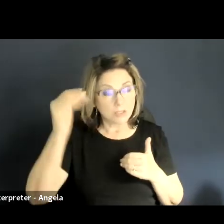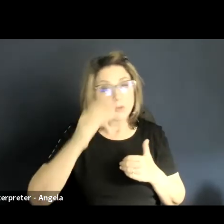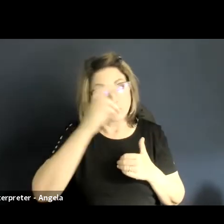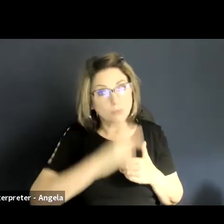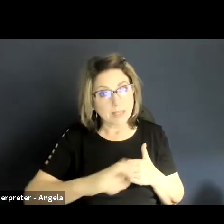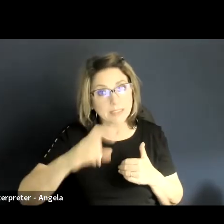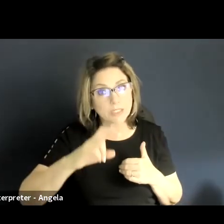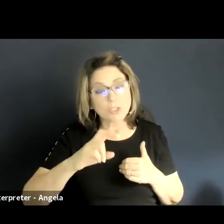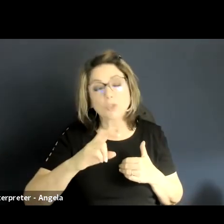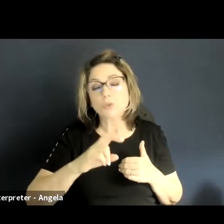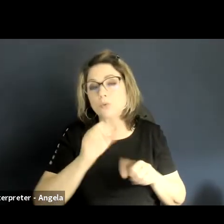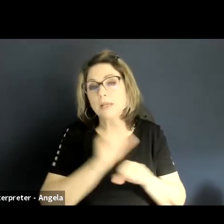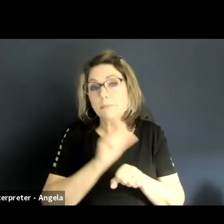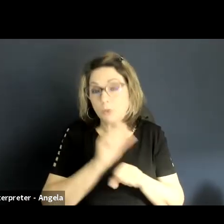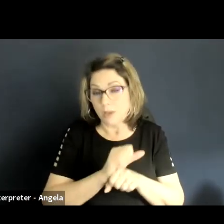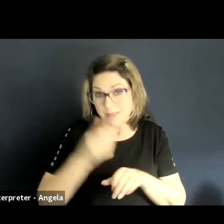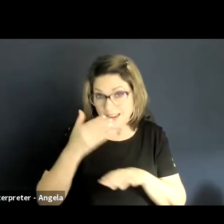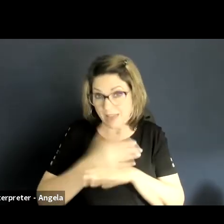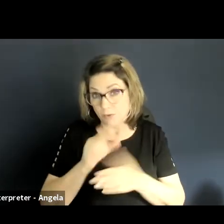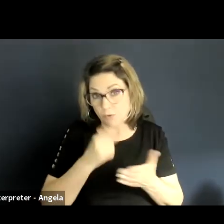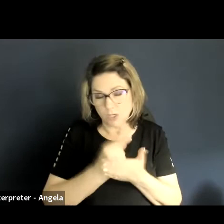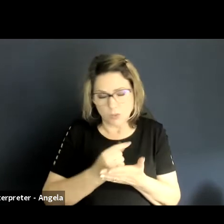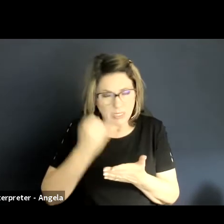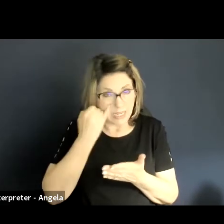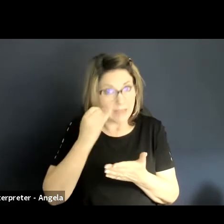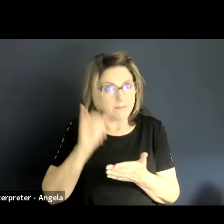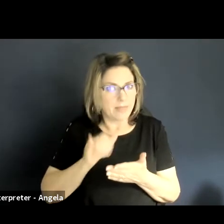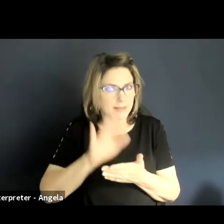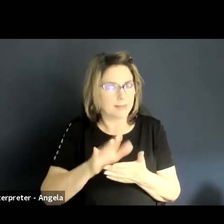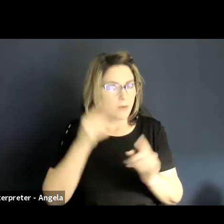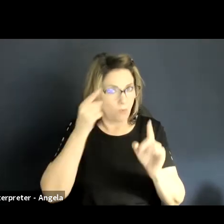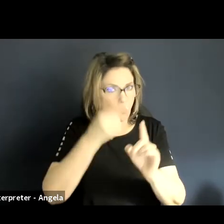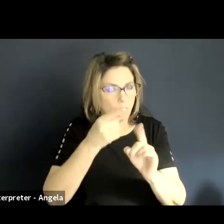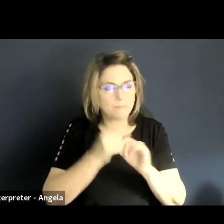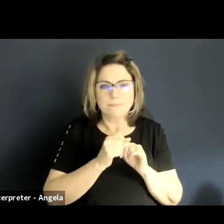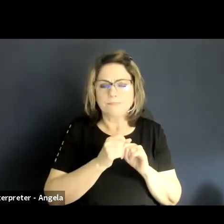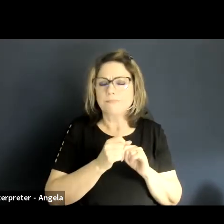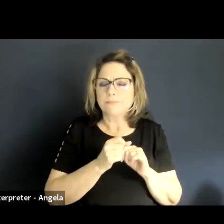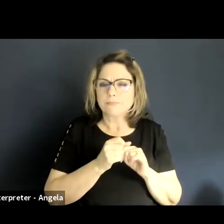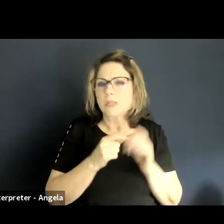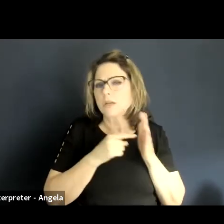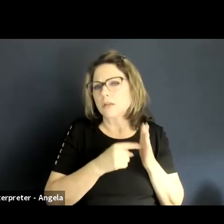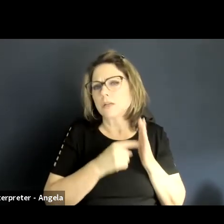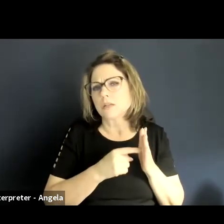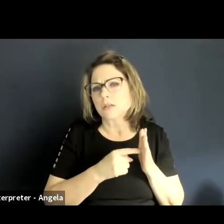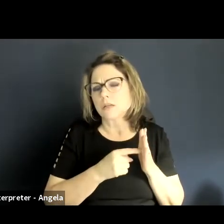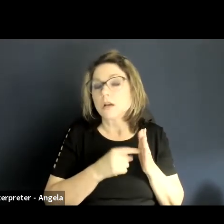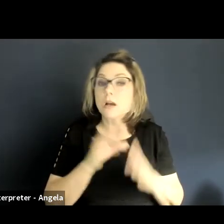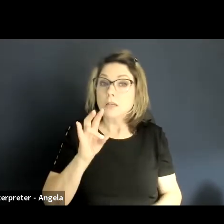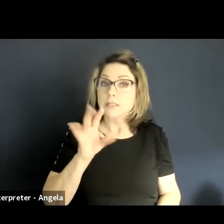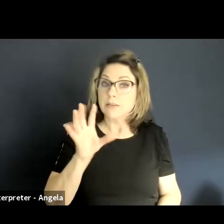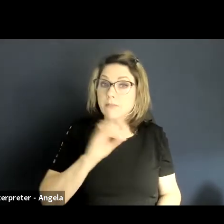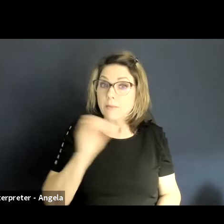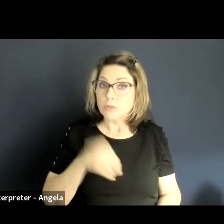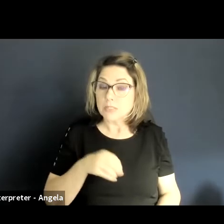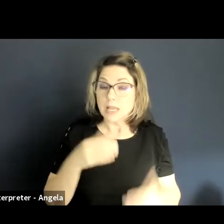after graduation, if that is their goal? An indicator for that question might be 75% of young